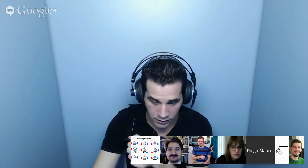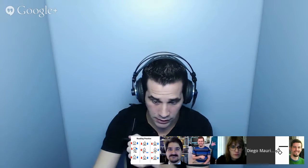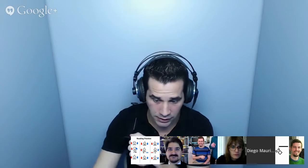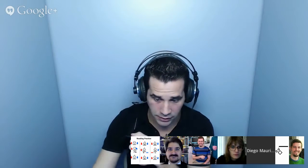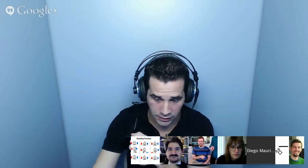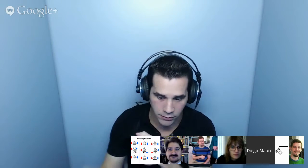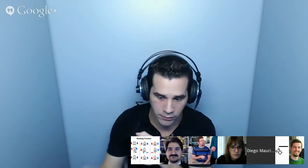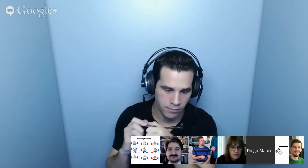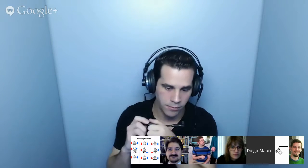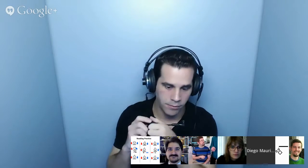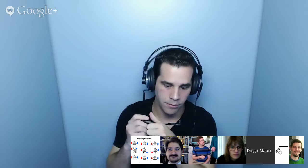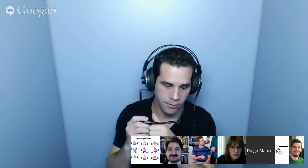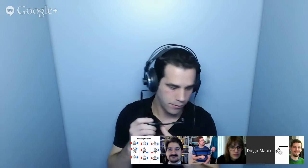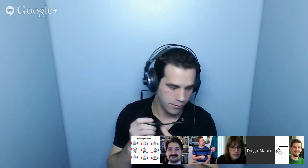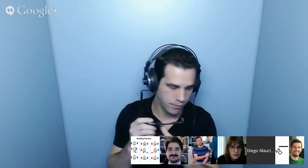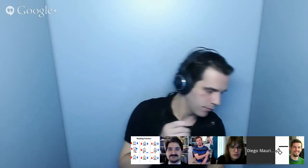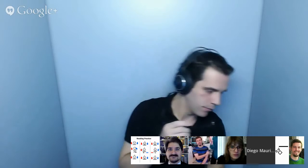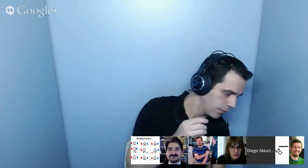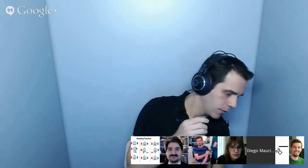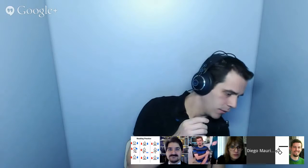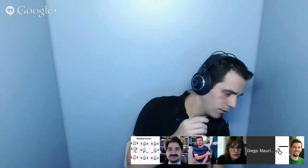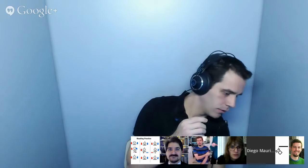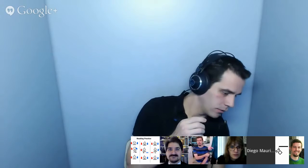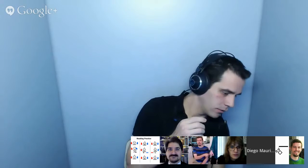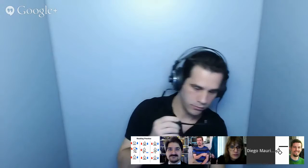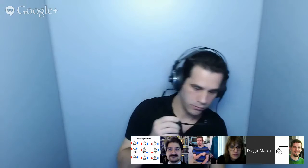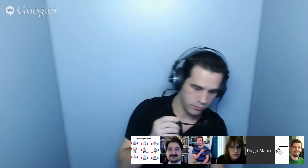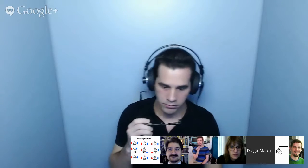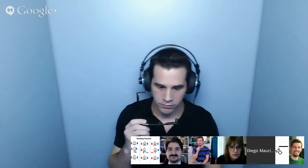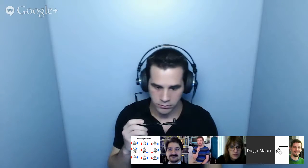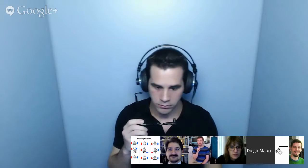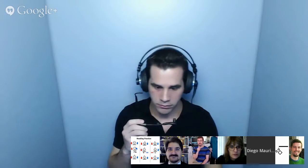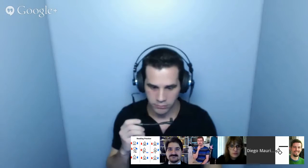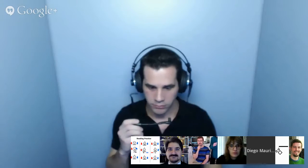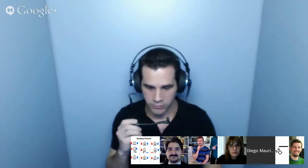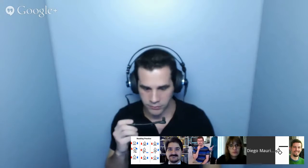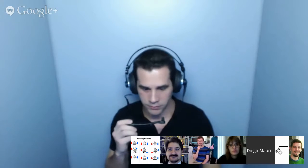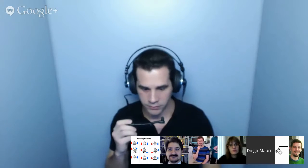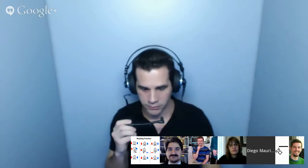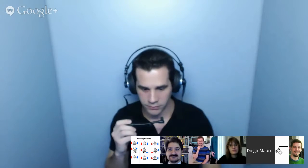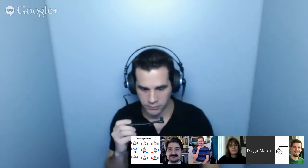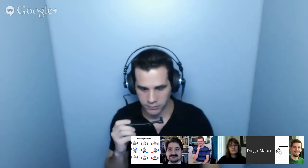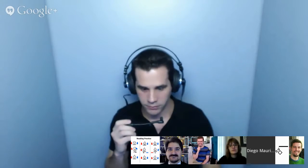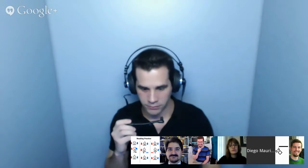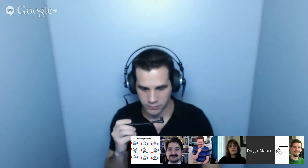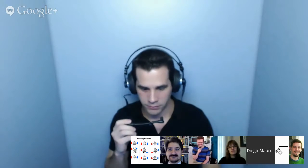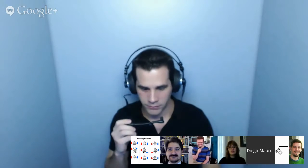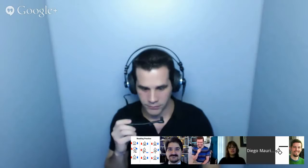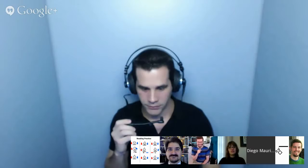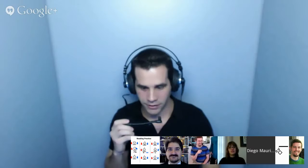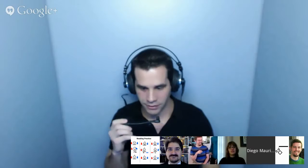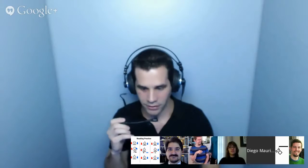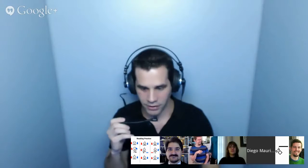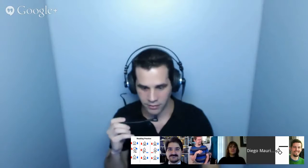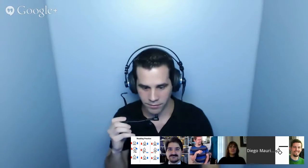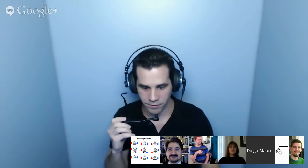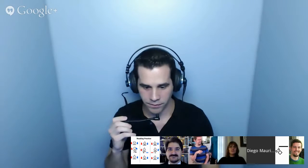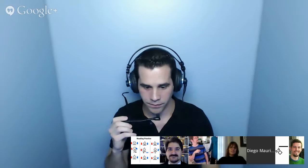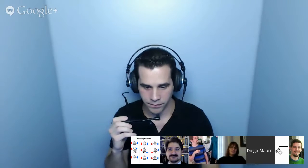Yeah, but it was a wonderful speech and I'd like to continue with the sign language part, okay? Okay.